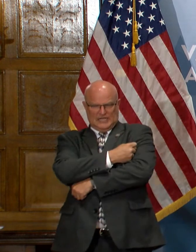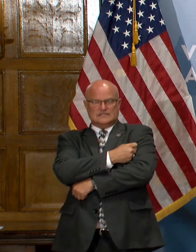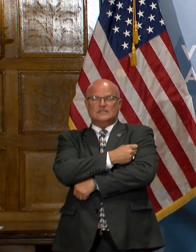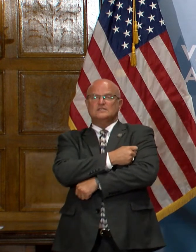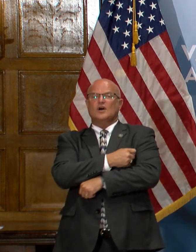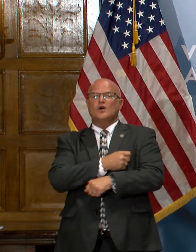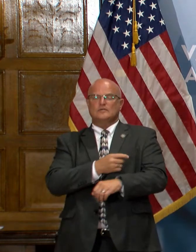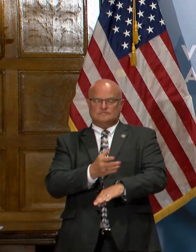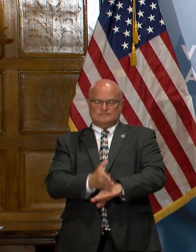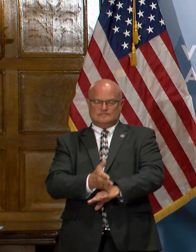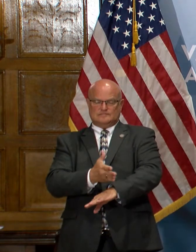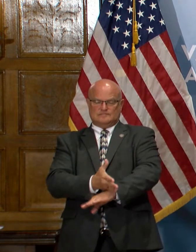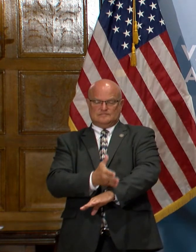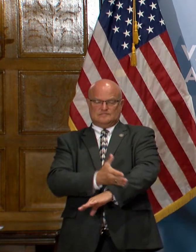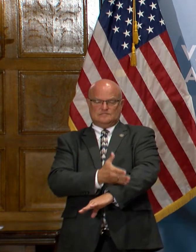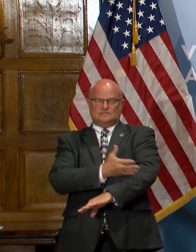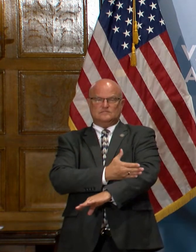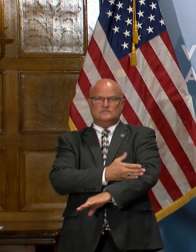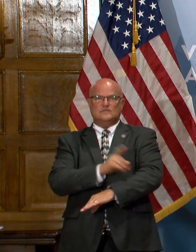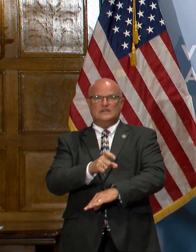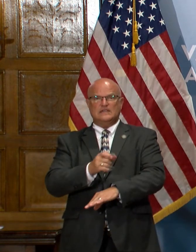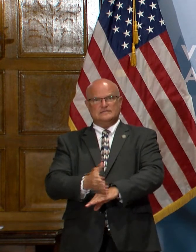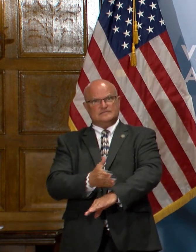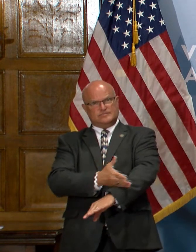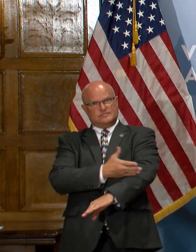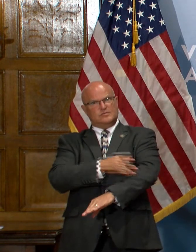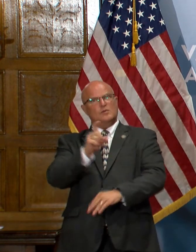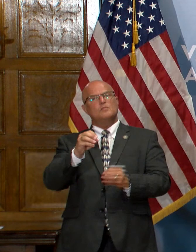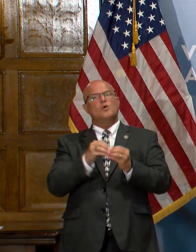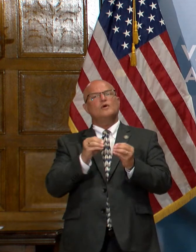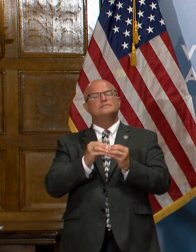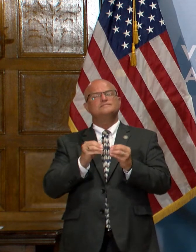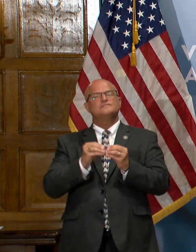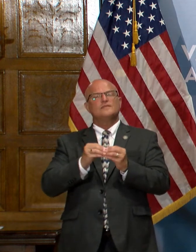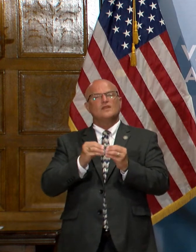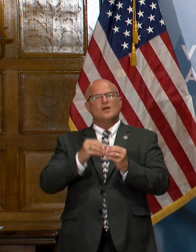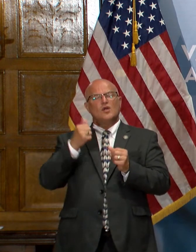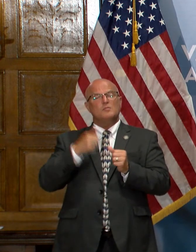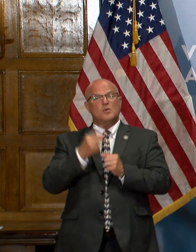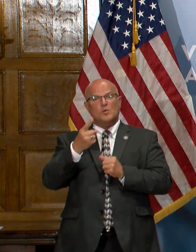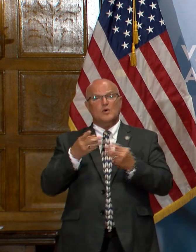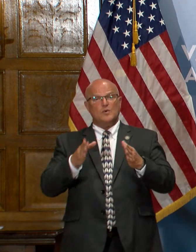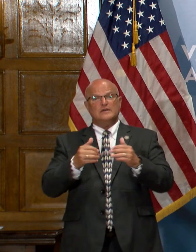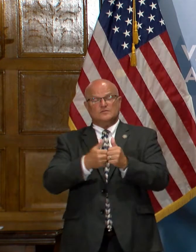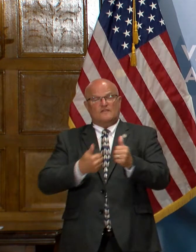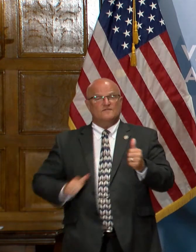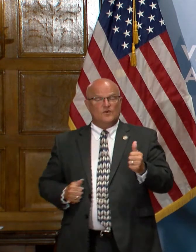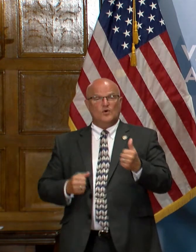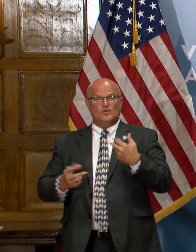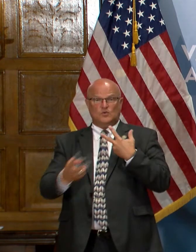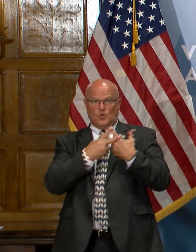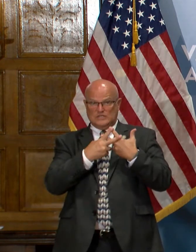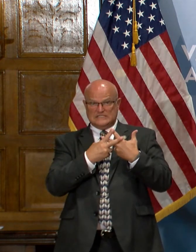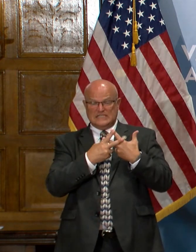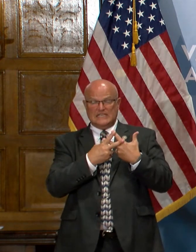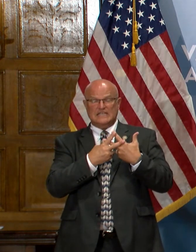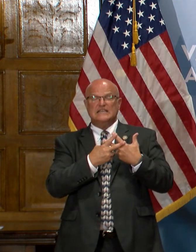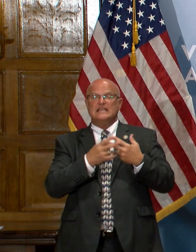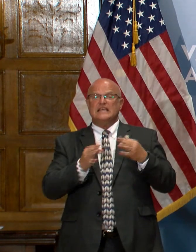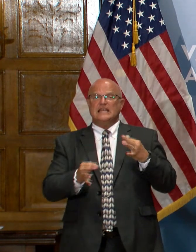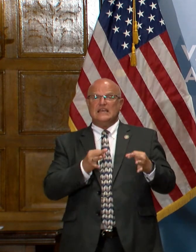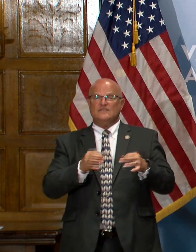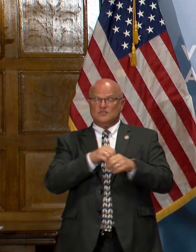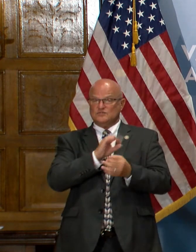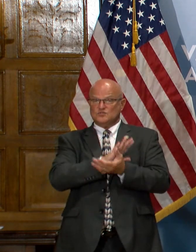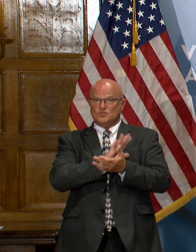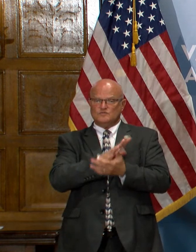making slow progress, but we need to do better than that. Remember that one way to avoid quarantine if exposed in school is to be vaccinated.